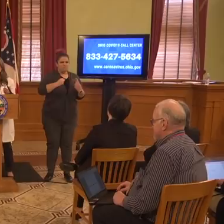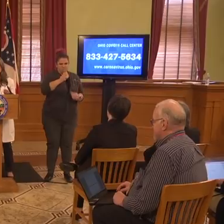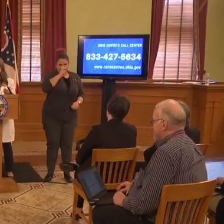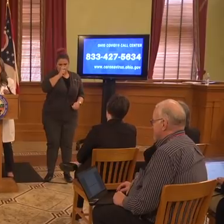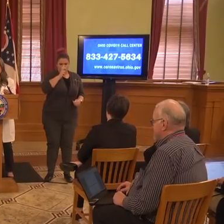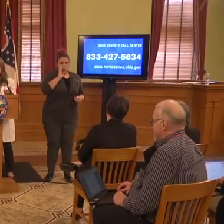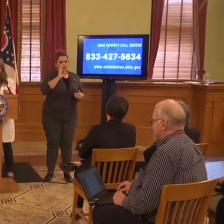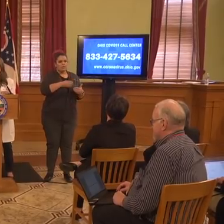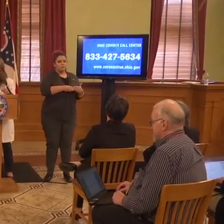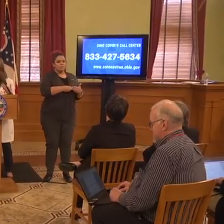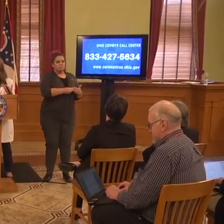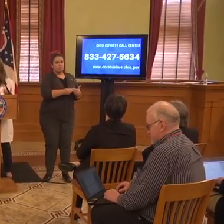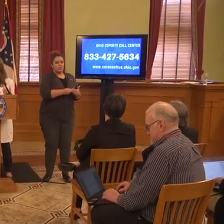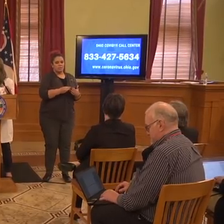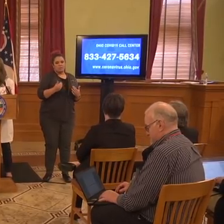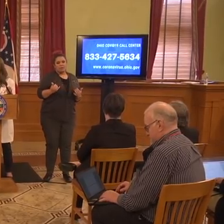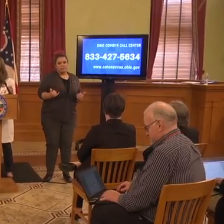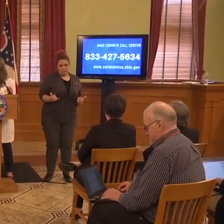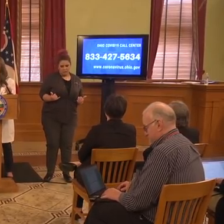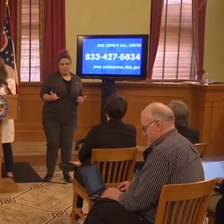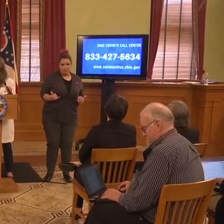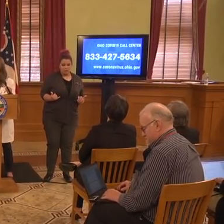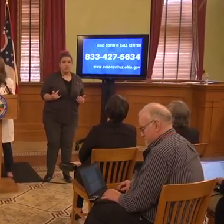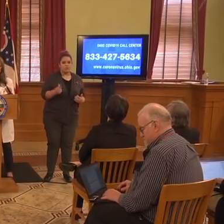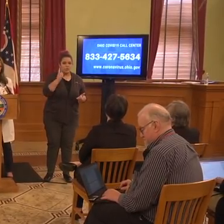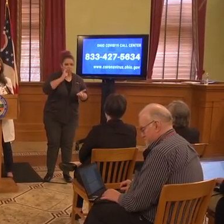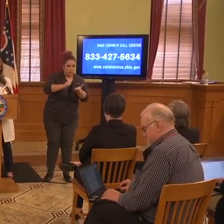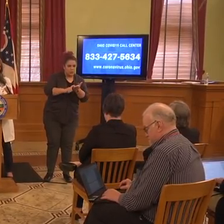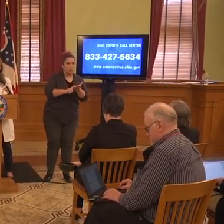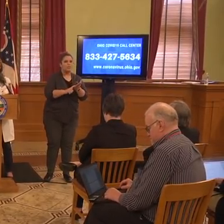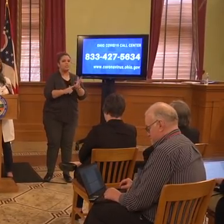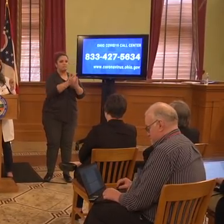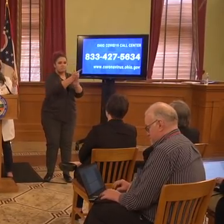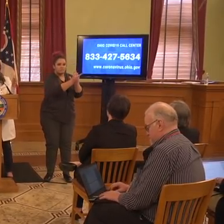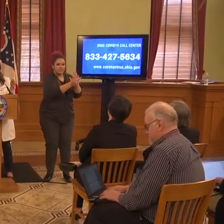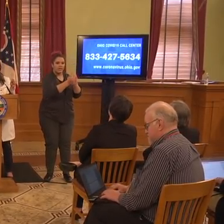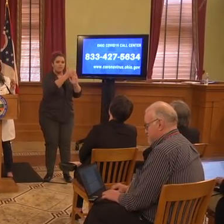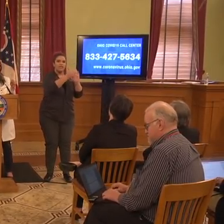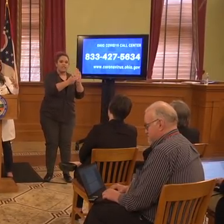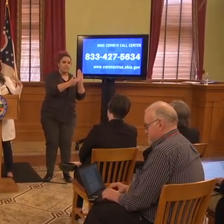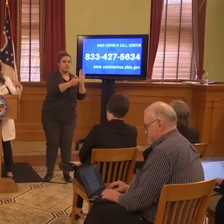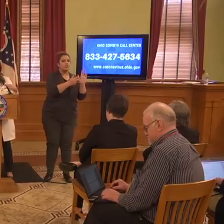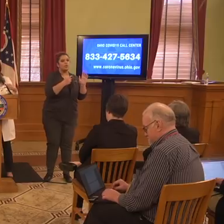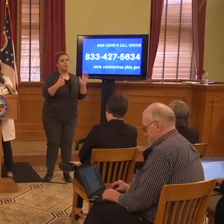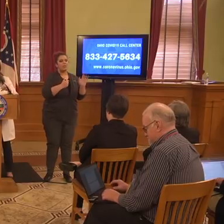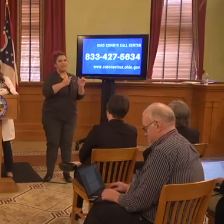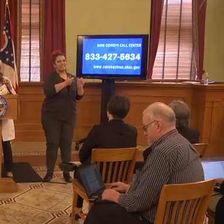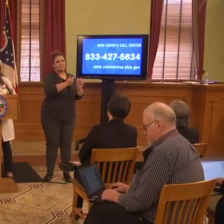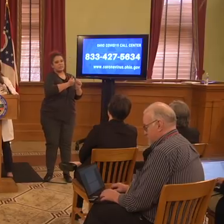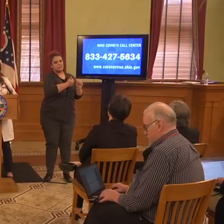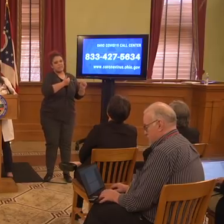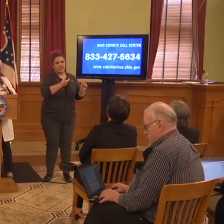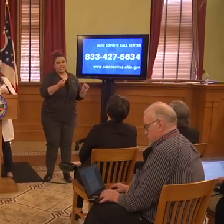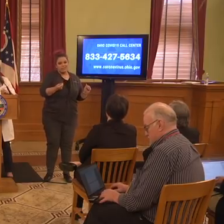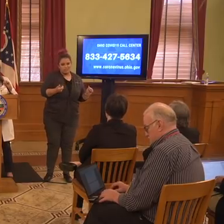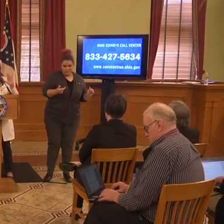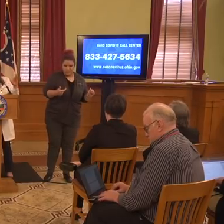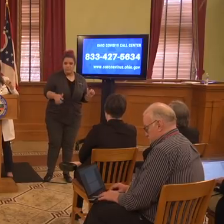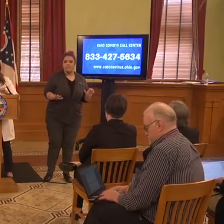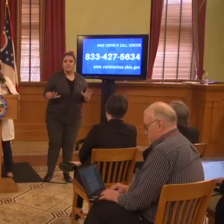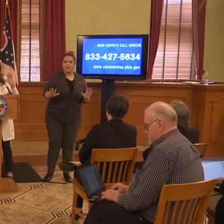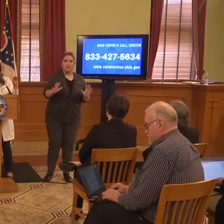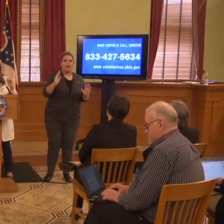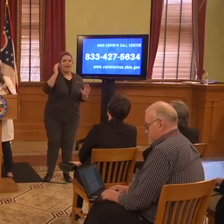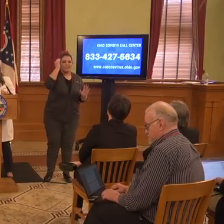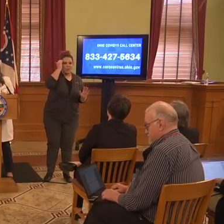that's what you're going to see happen. You're going to see regulations and rules be broken. So, and the USDA is about group settings. There's a very technical thing,